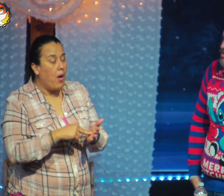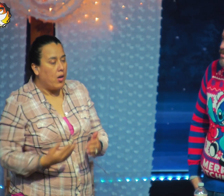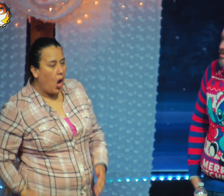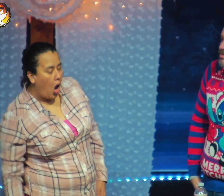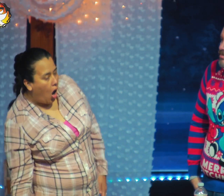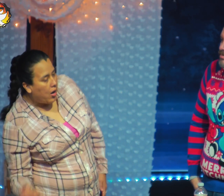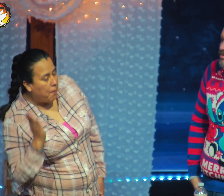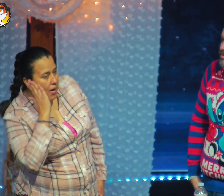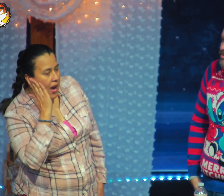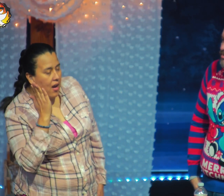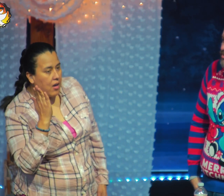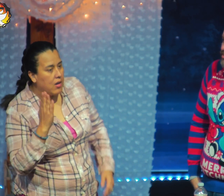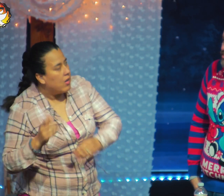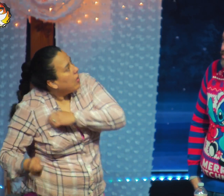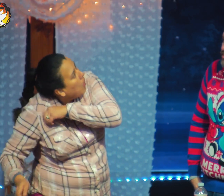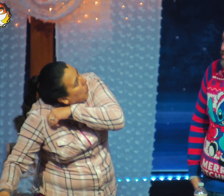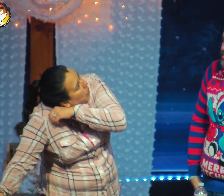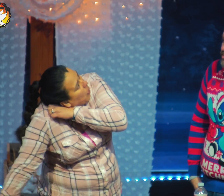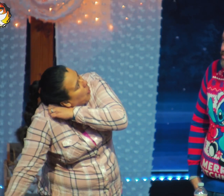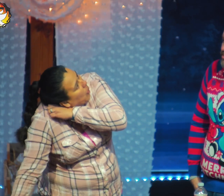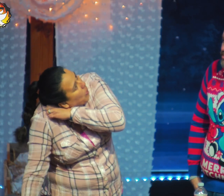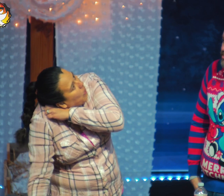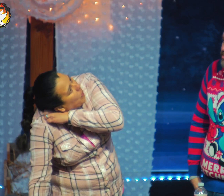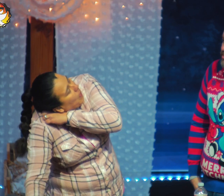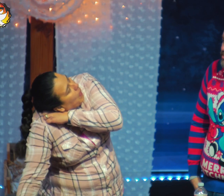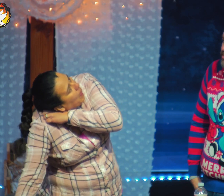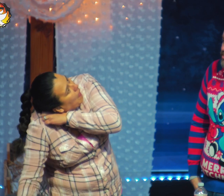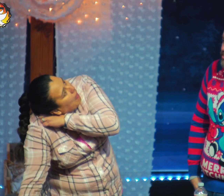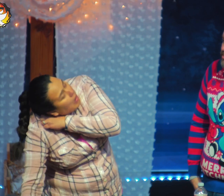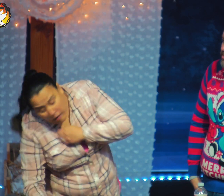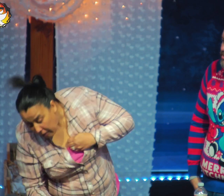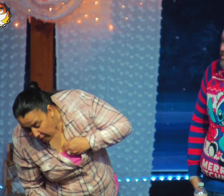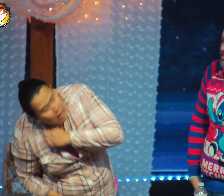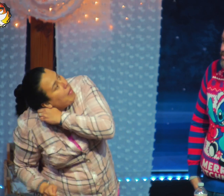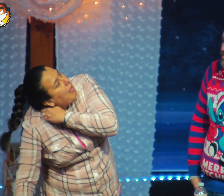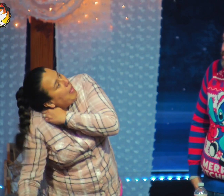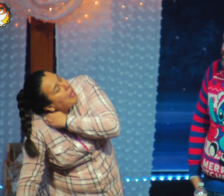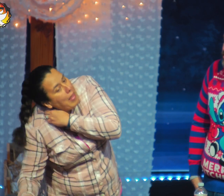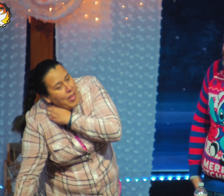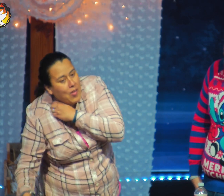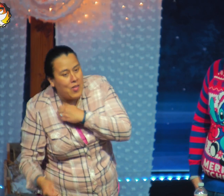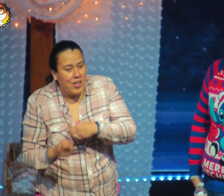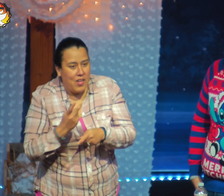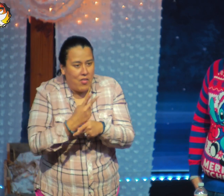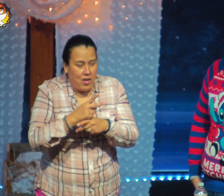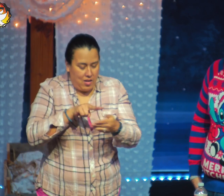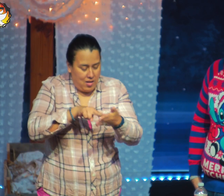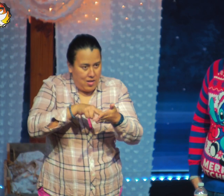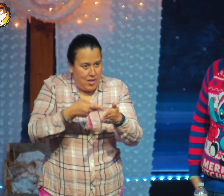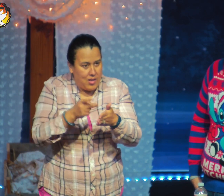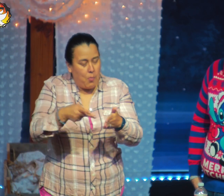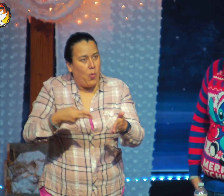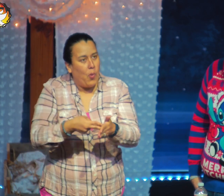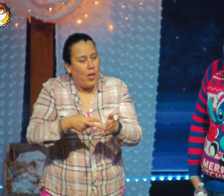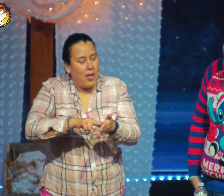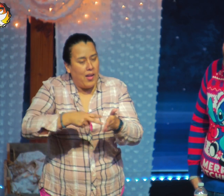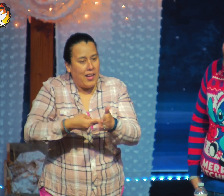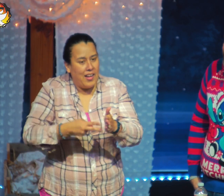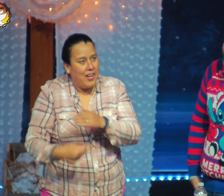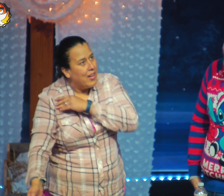go. Now we're connected. We want to be like him. We have to seek him. And here's a perfect example. You all